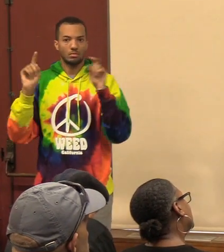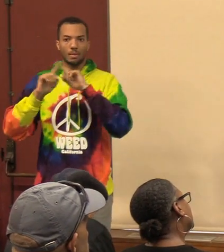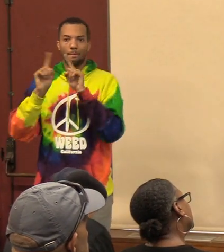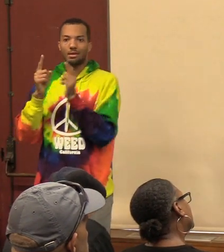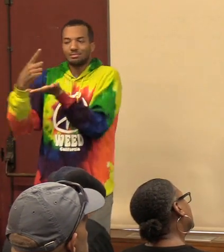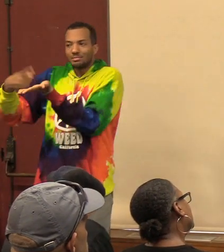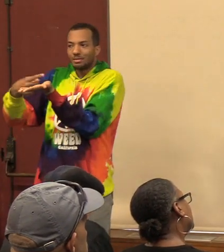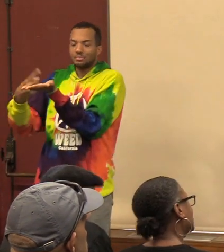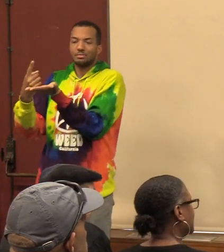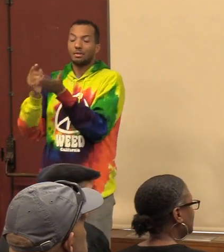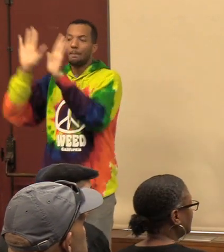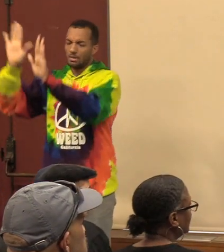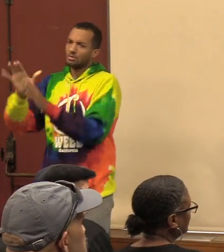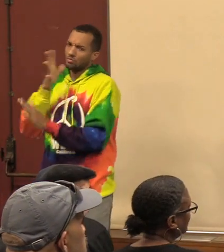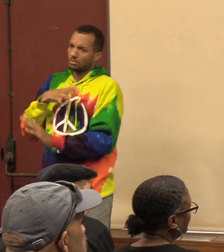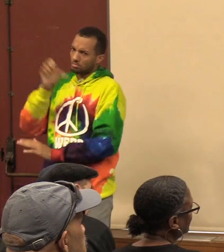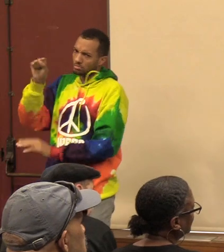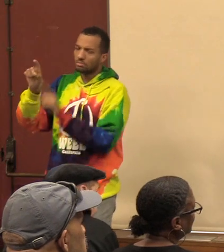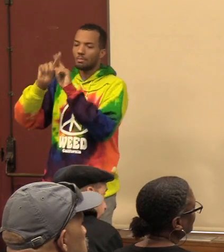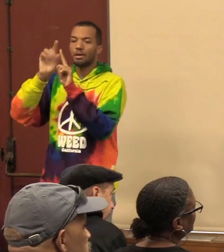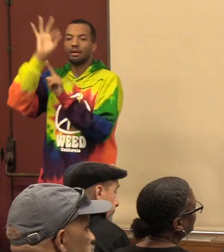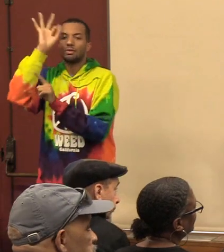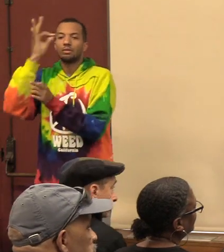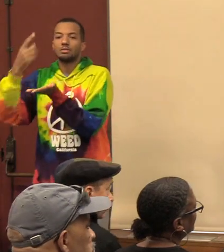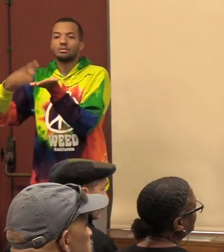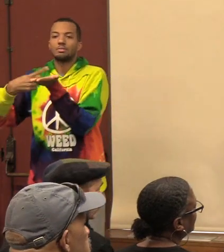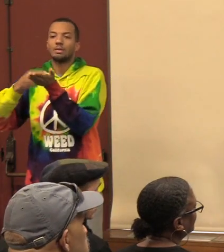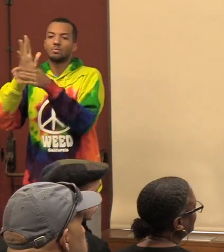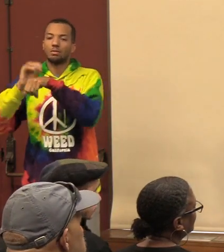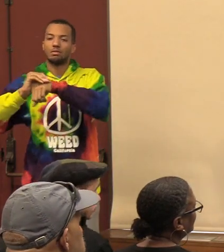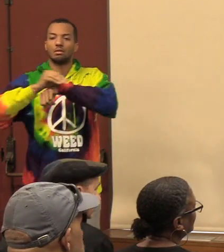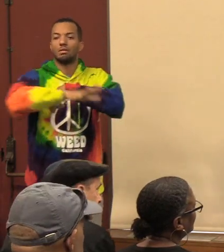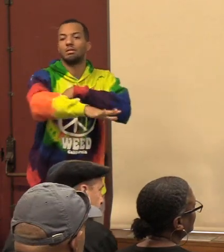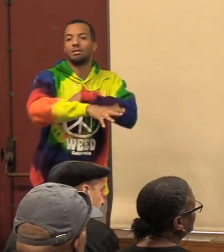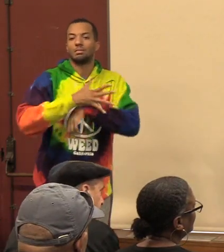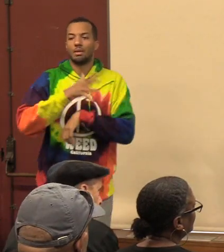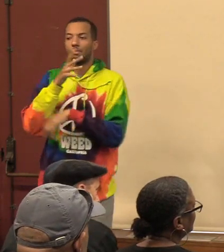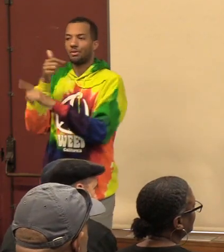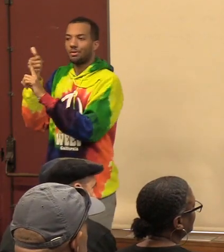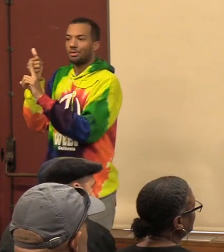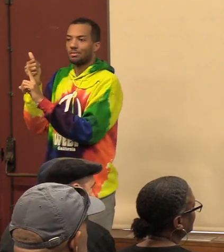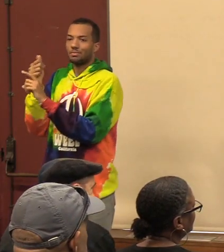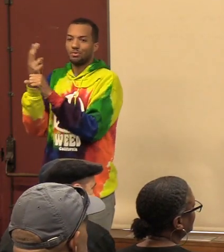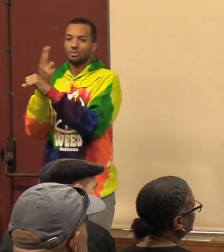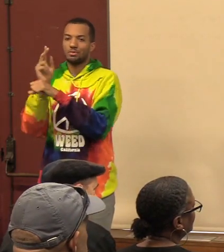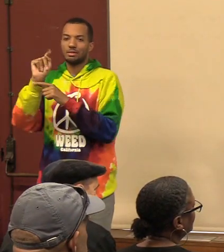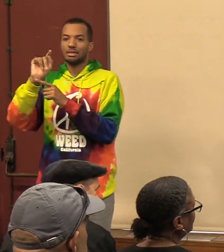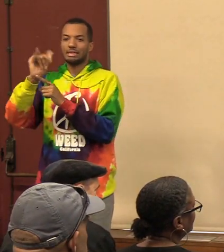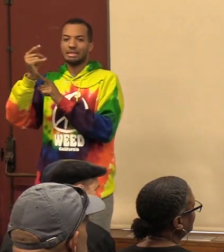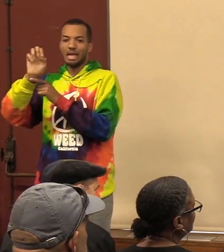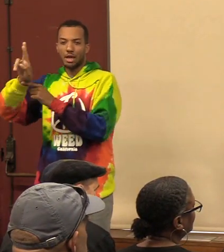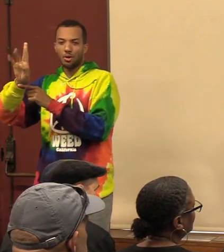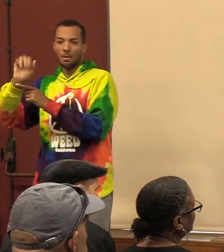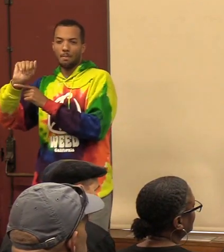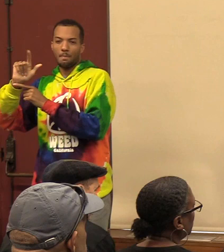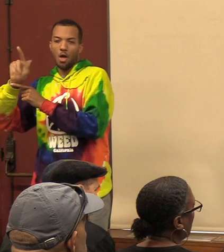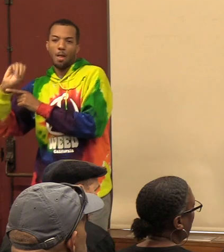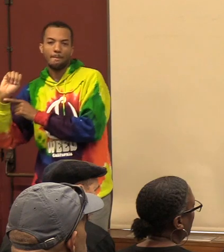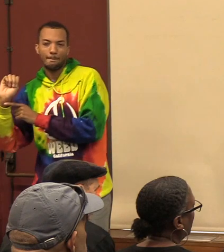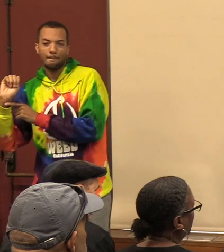ignorance sometimes just kind of gets in the way. My mother used to put Tiger Balm on my